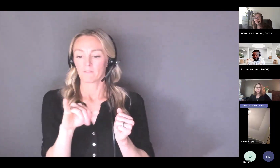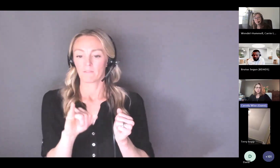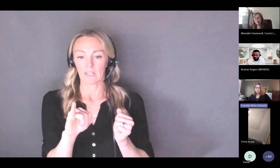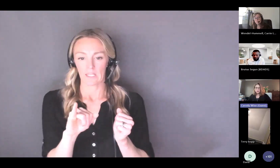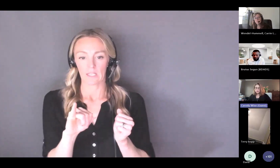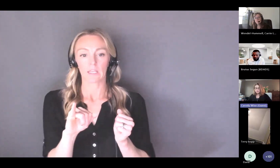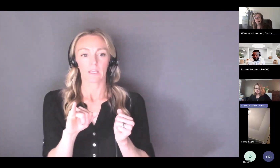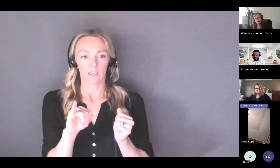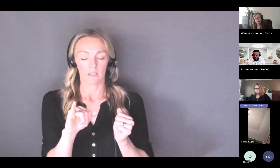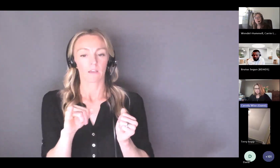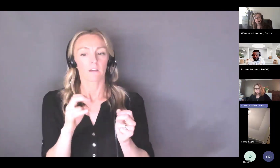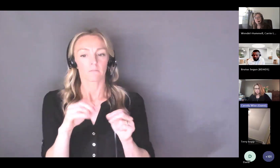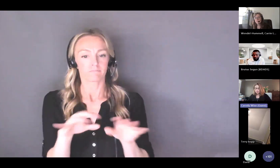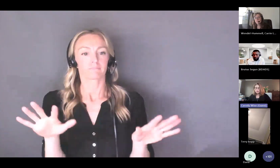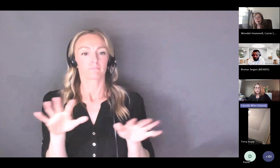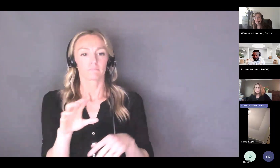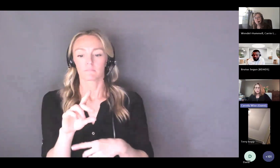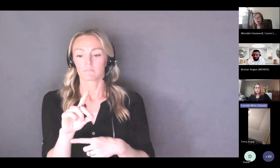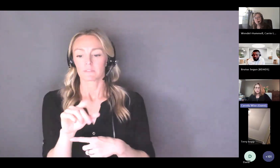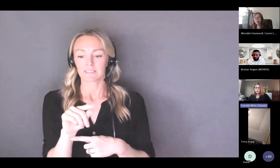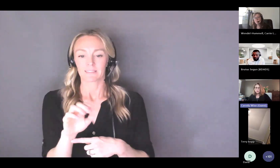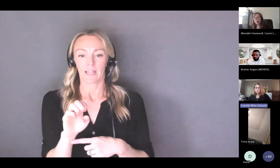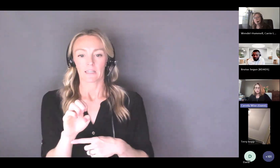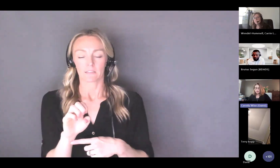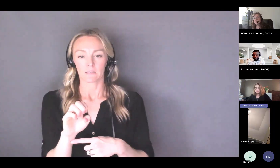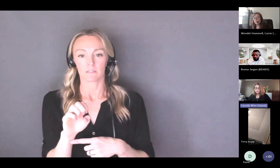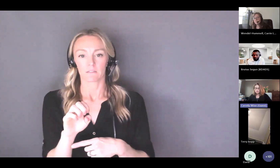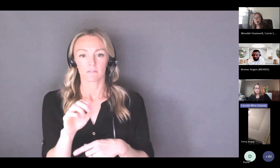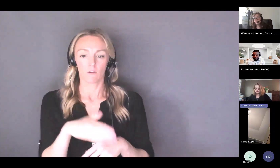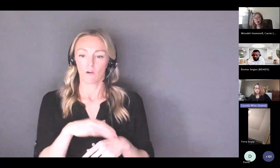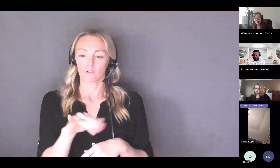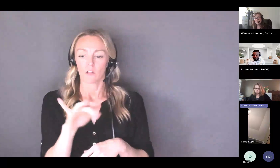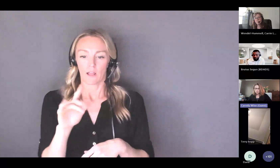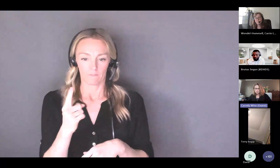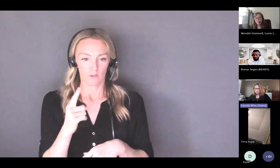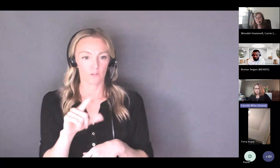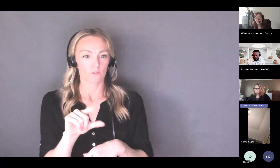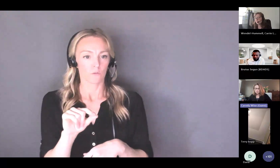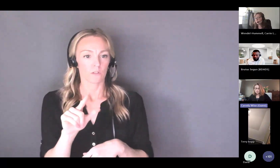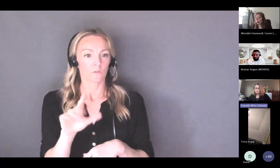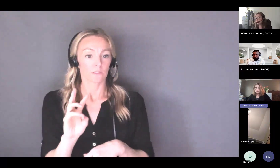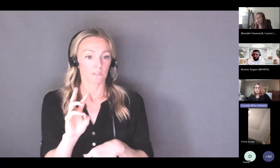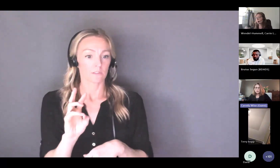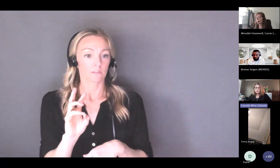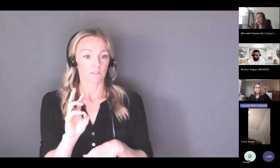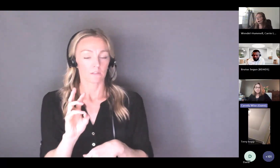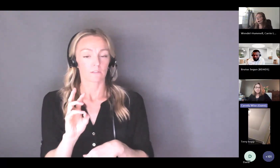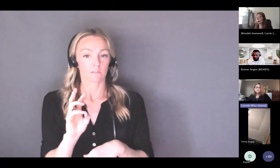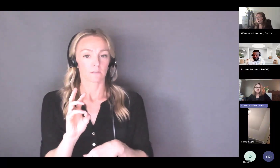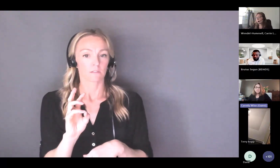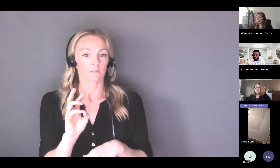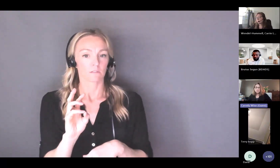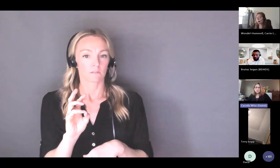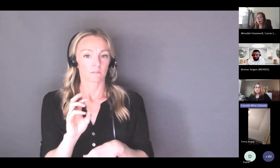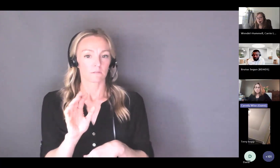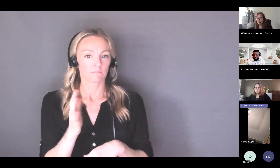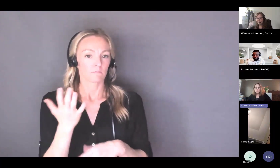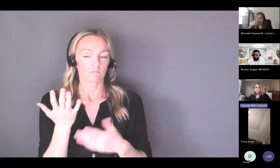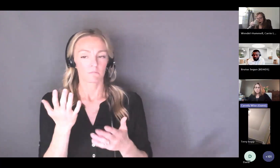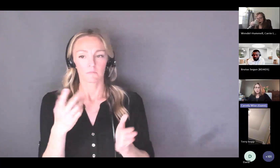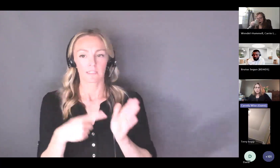people already on the HCBS waiver holds on July 1st of 2026. If, as